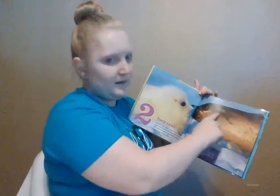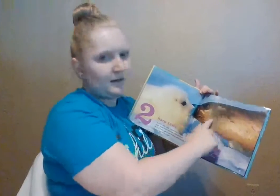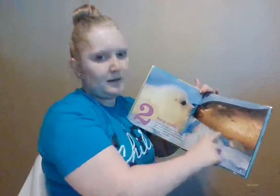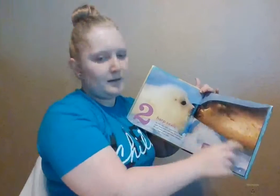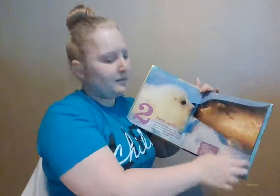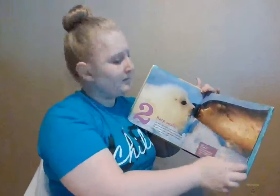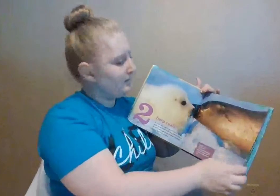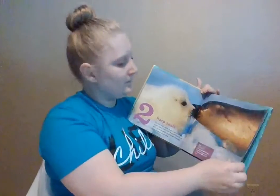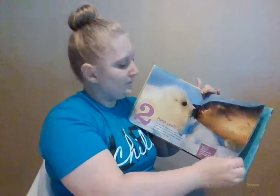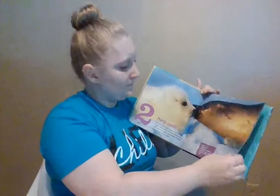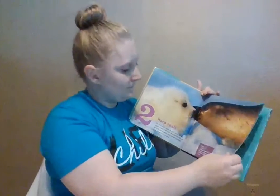seal.